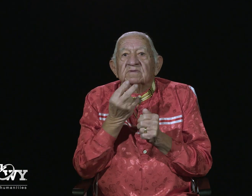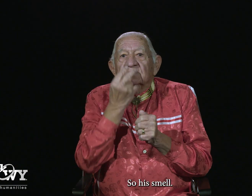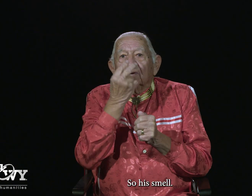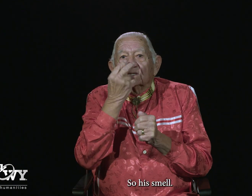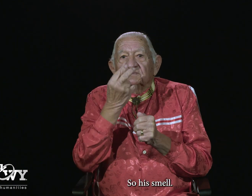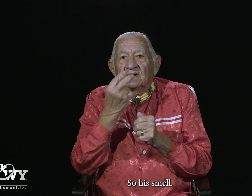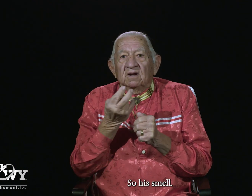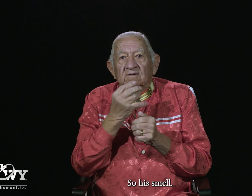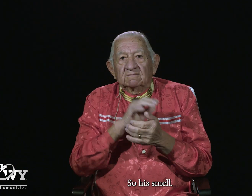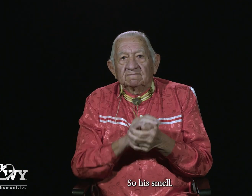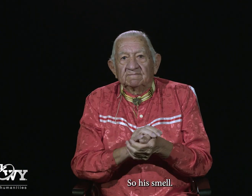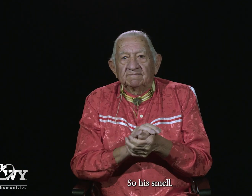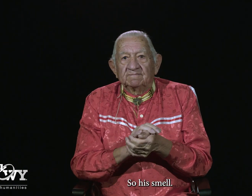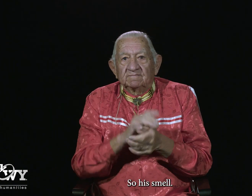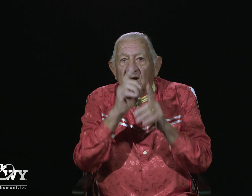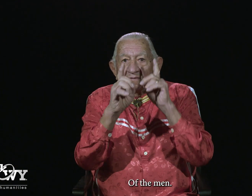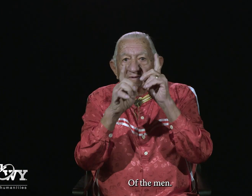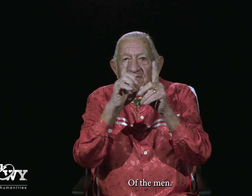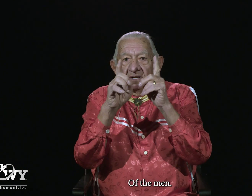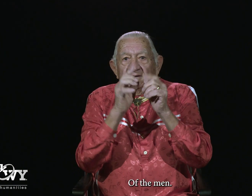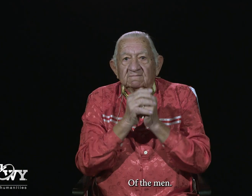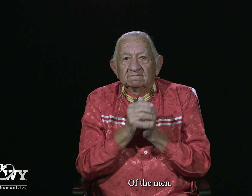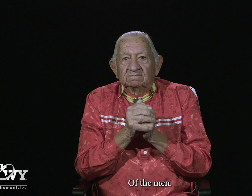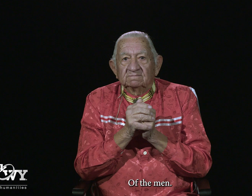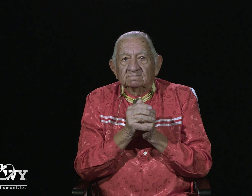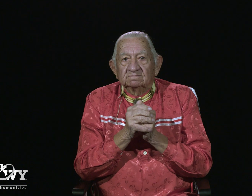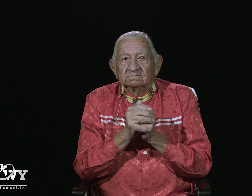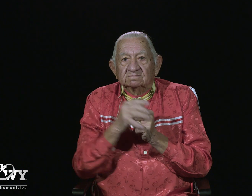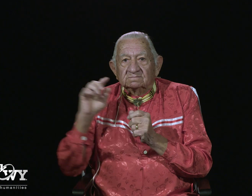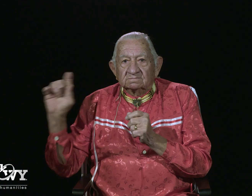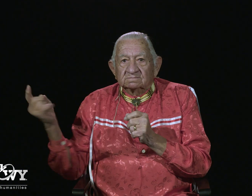So his smell of the men